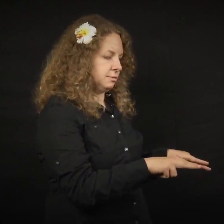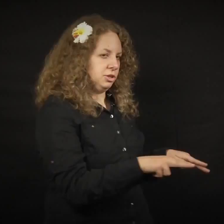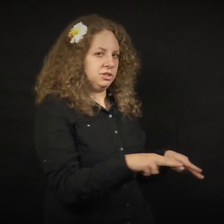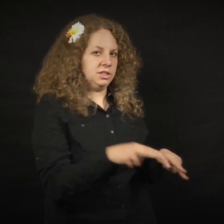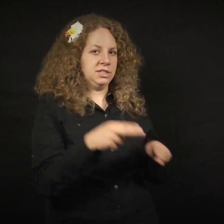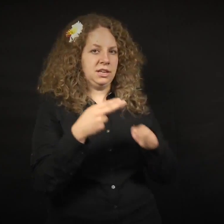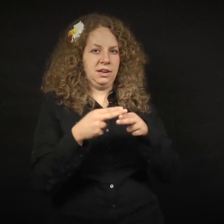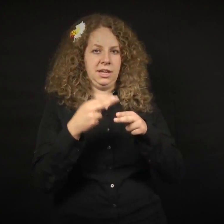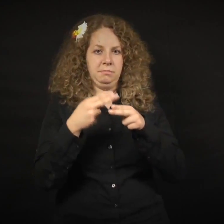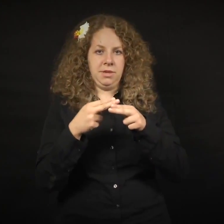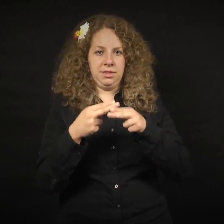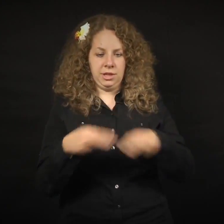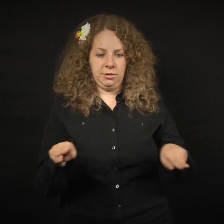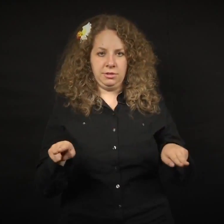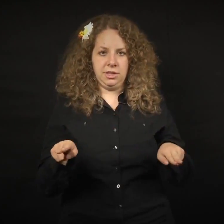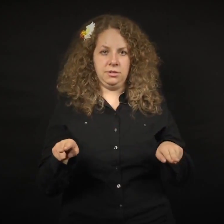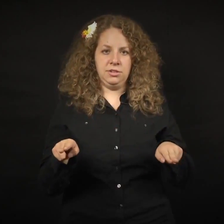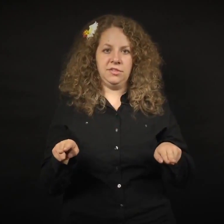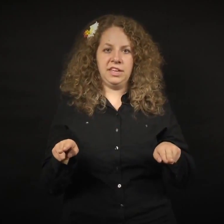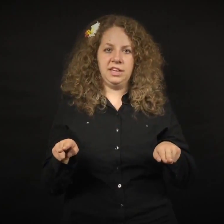Similar to the sign name and then going down, dividing.